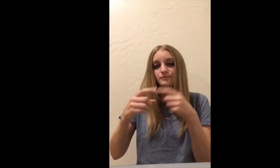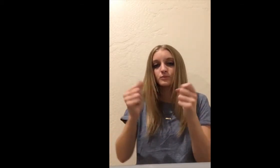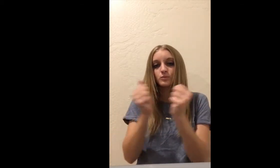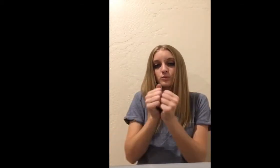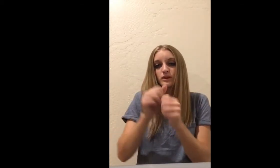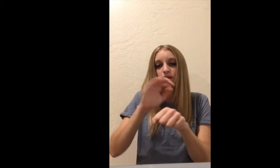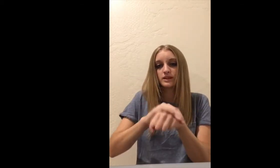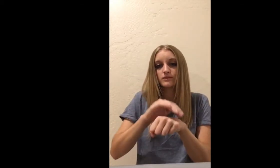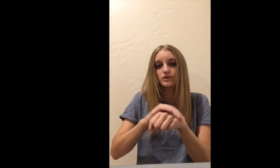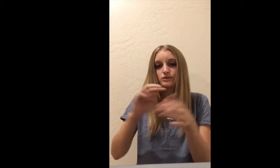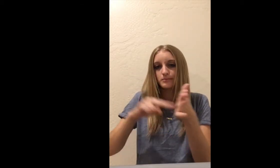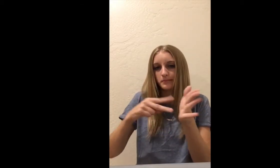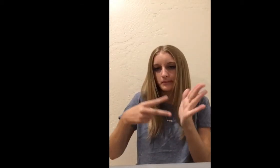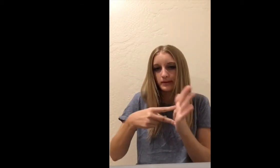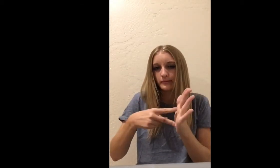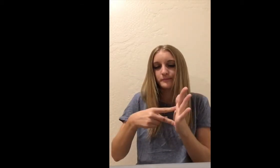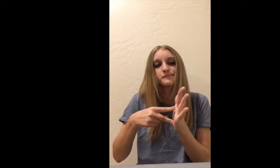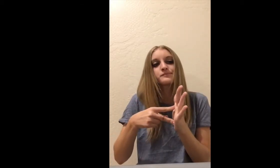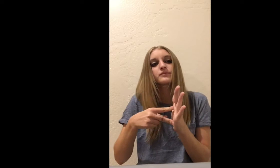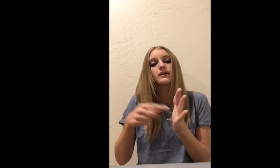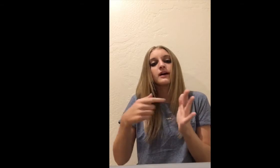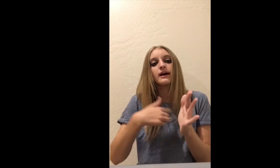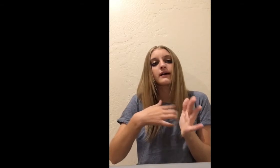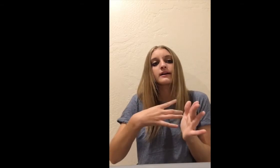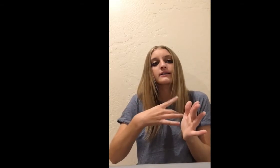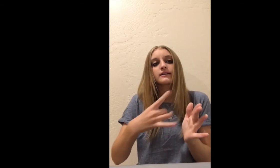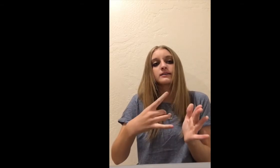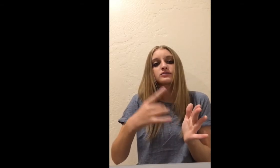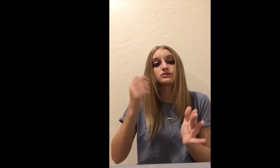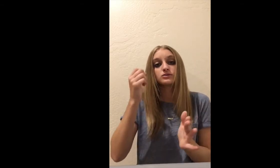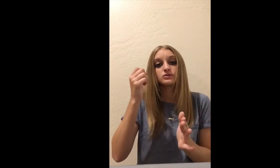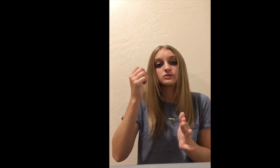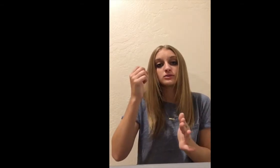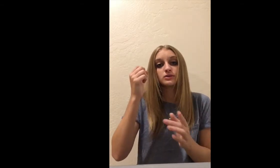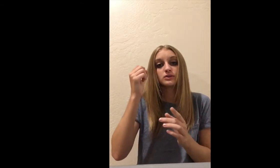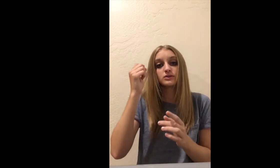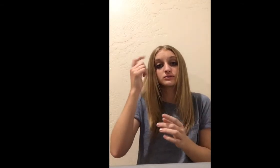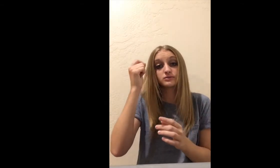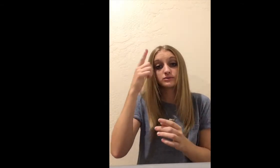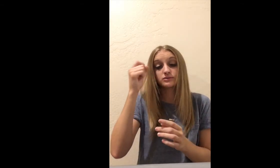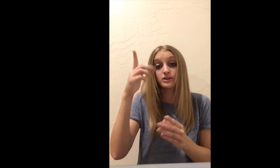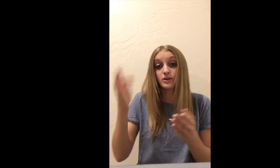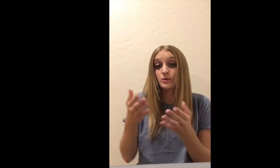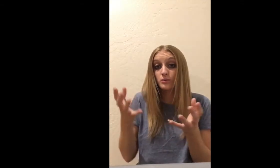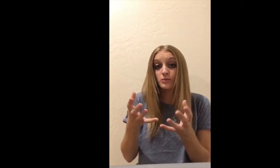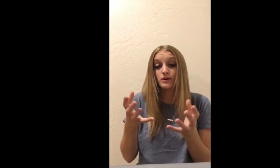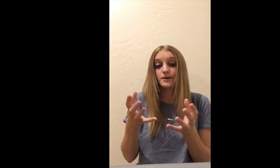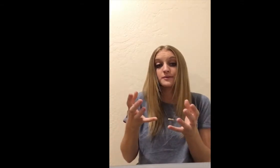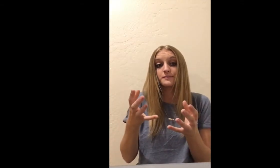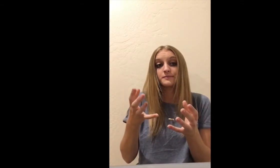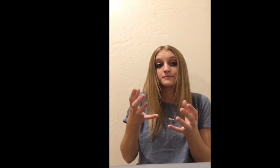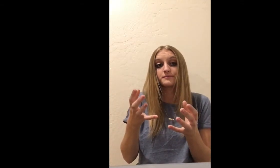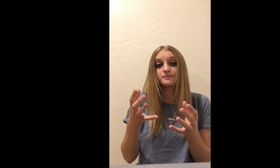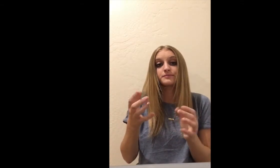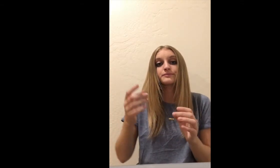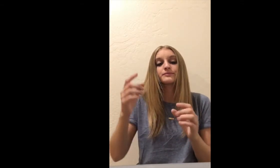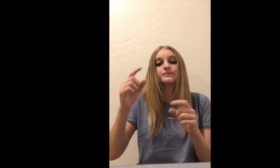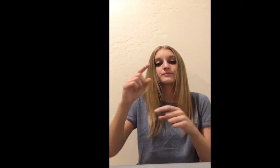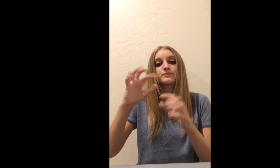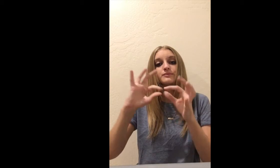liked being able to have the ability to combine ASL to English word meaning and understanding it all. I liked